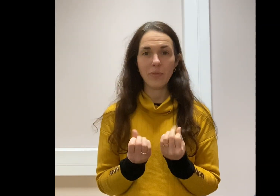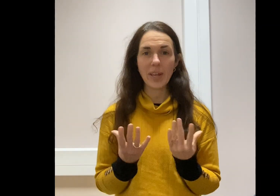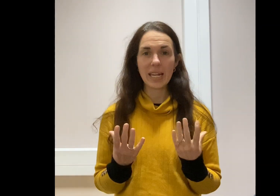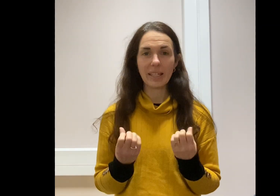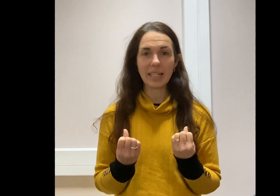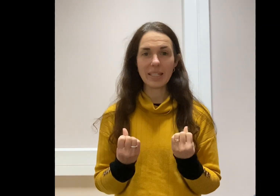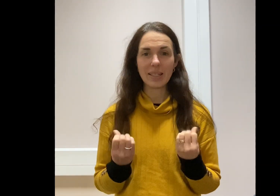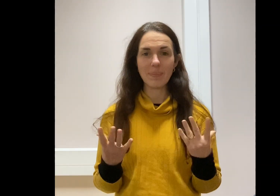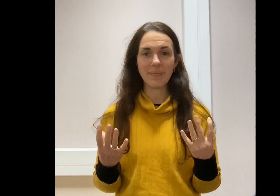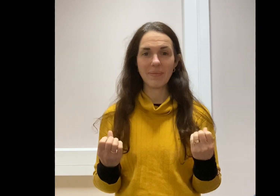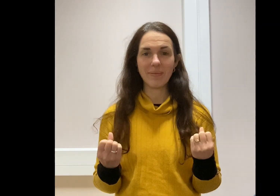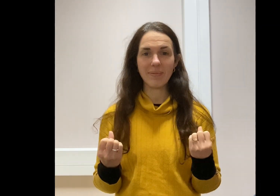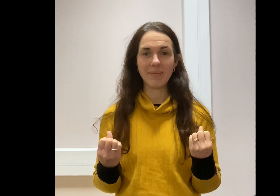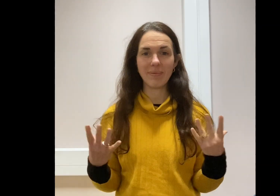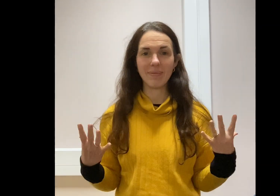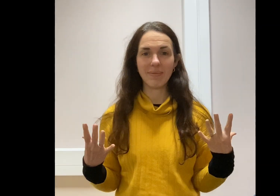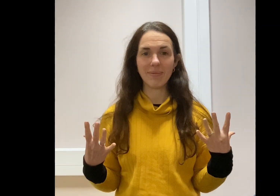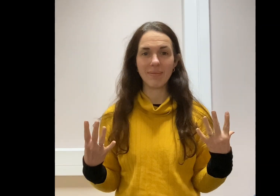Fairy lights.